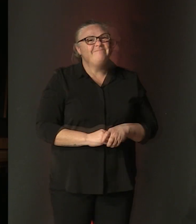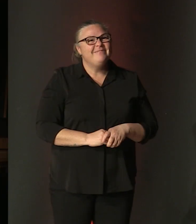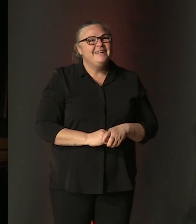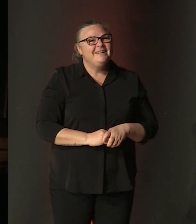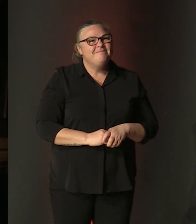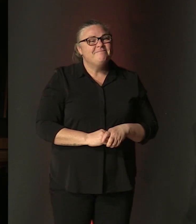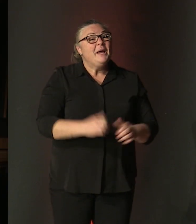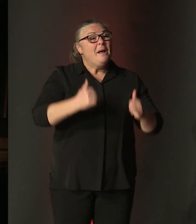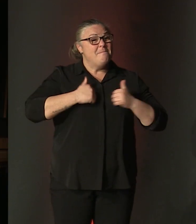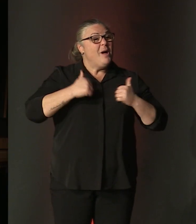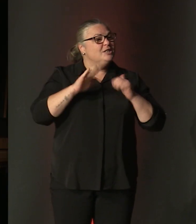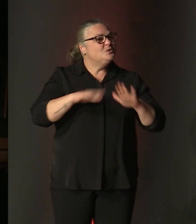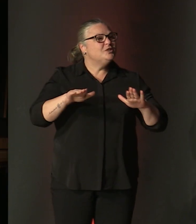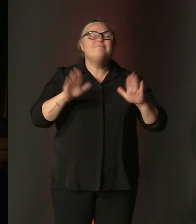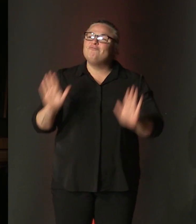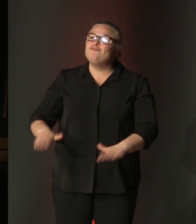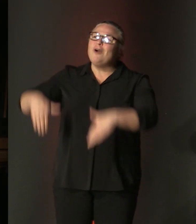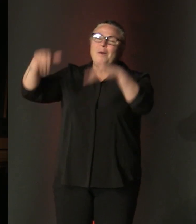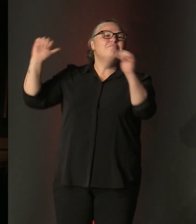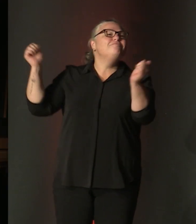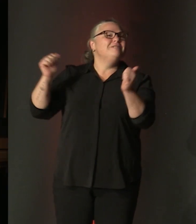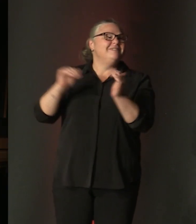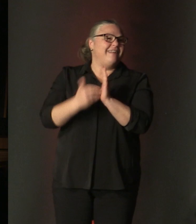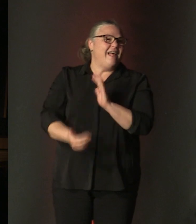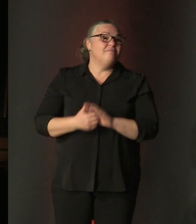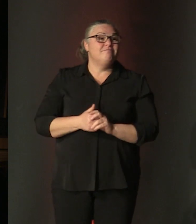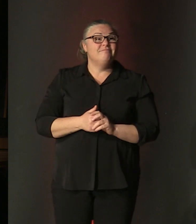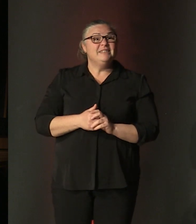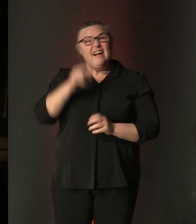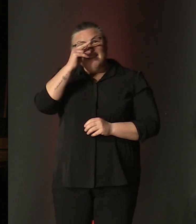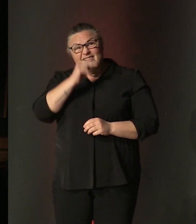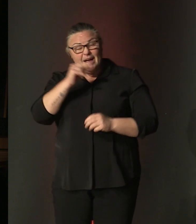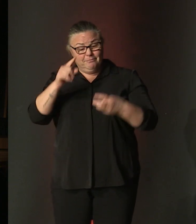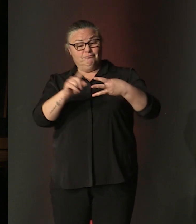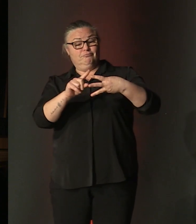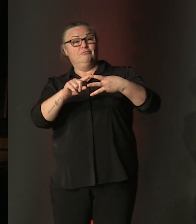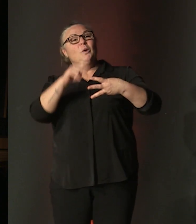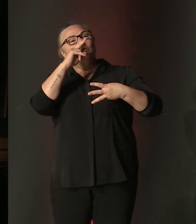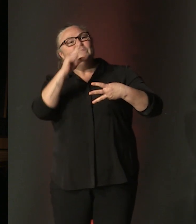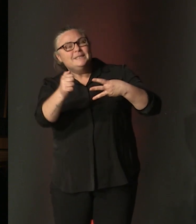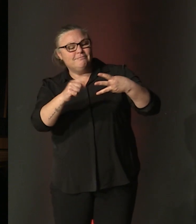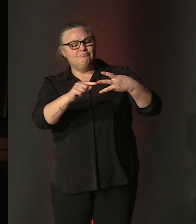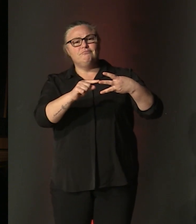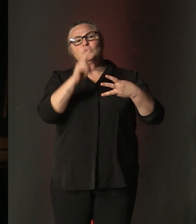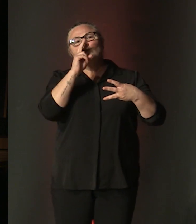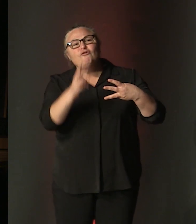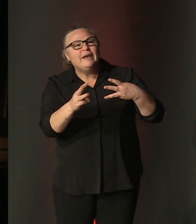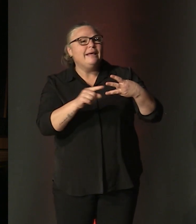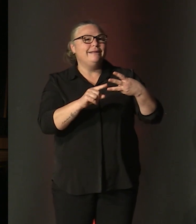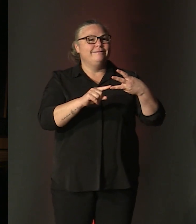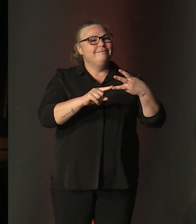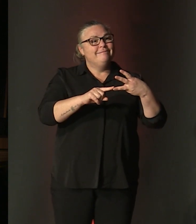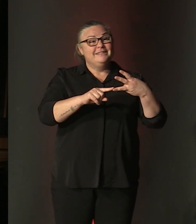My children are grown now. Joe is 26, Sarah is